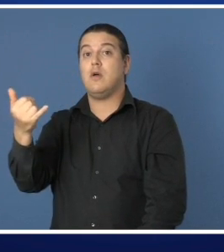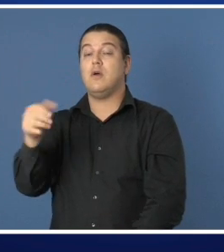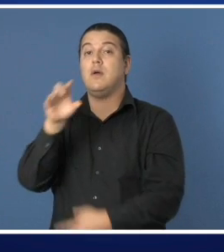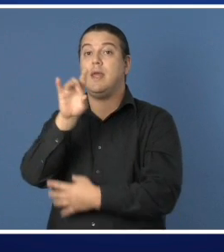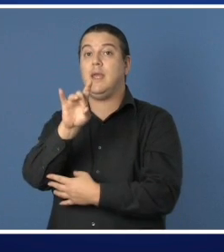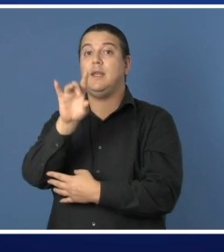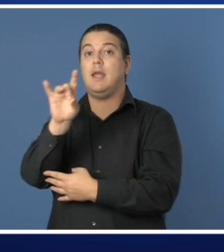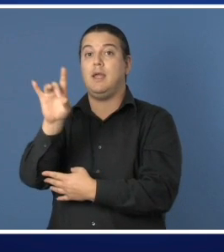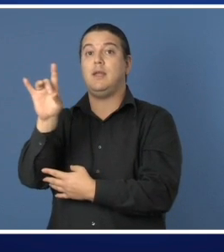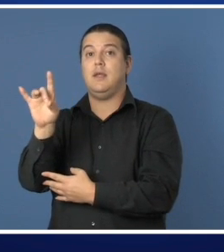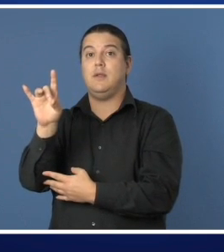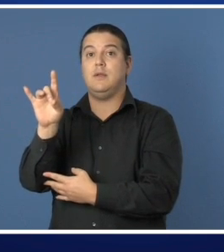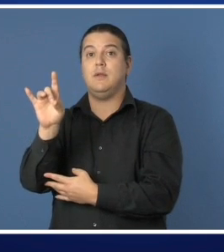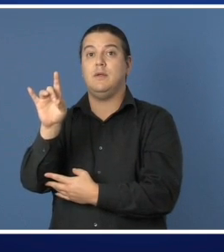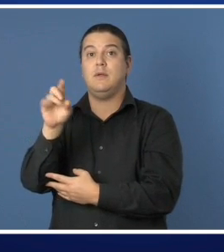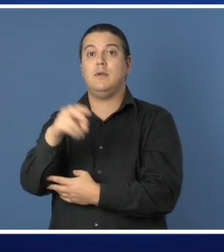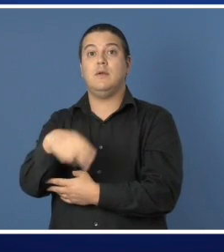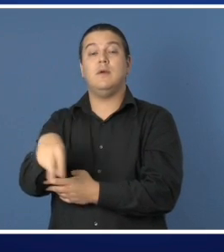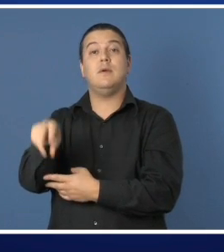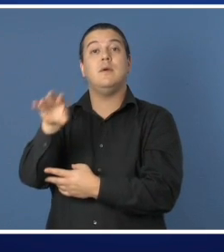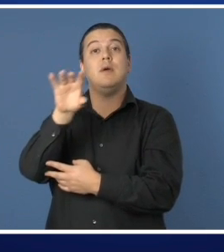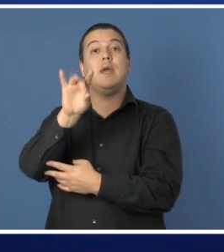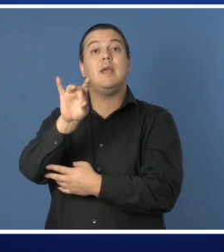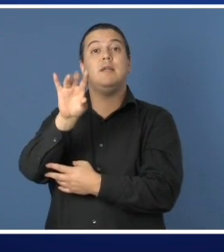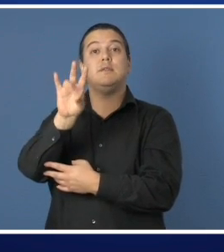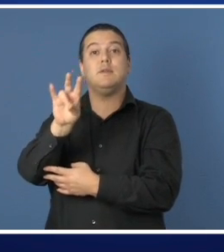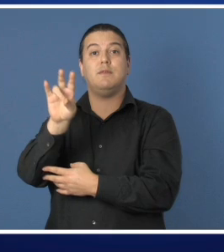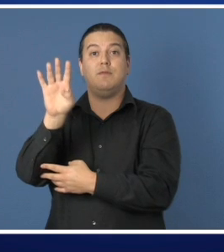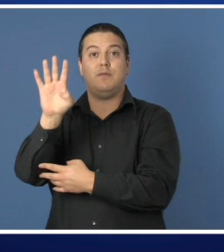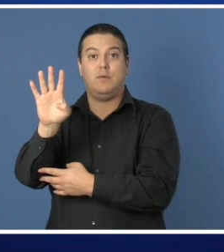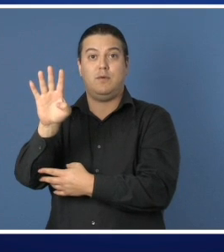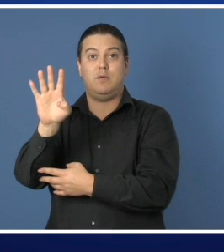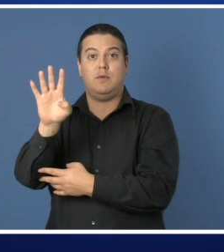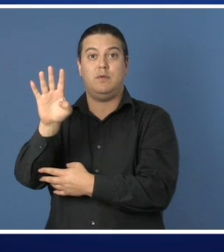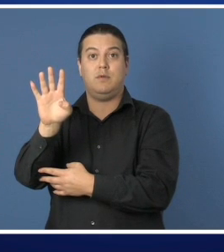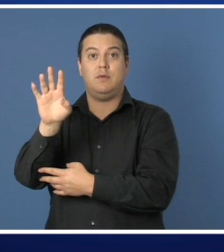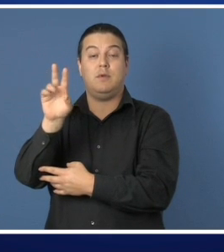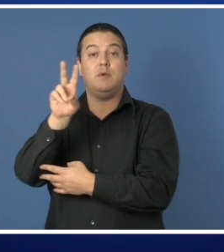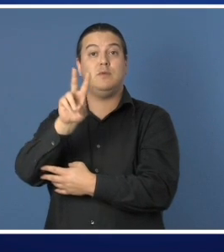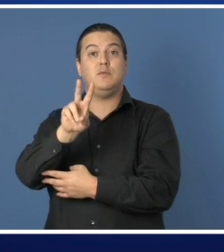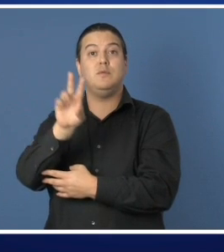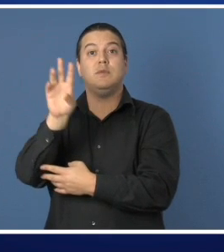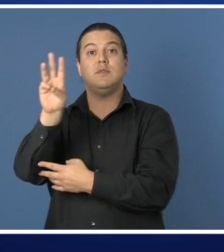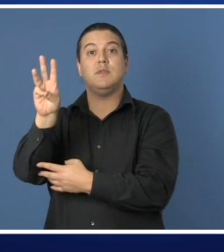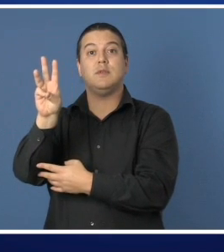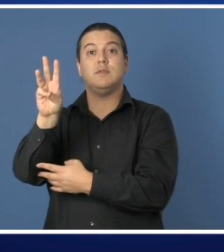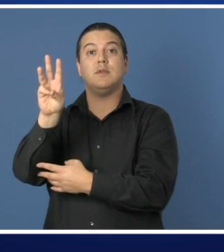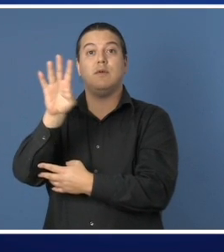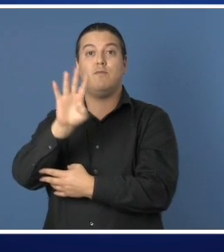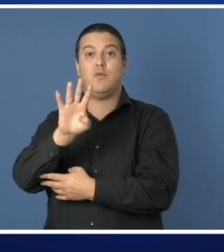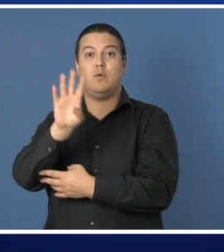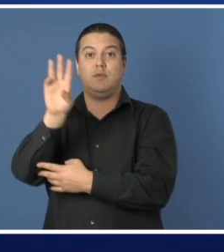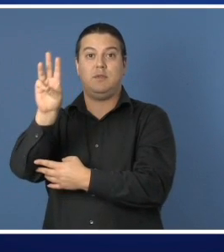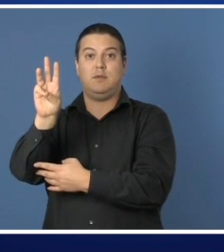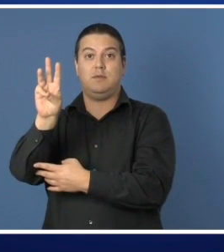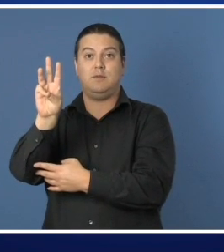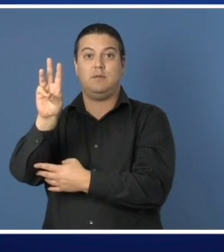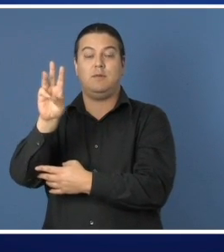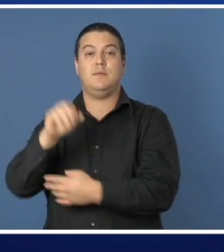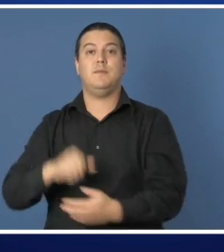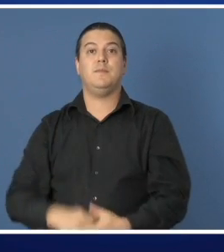888-874-2646